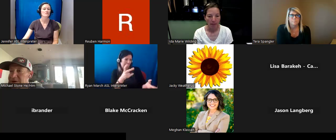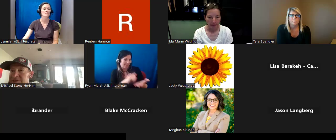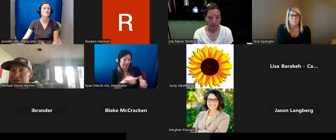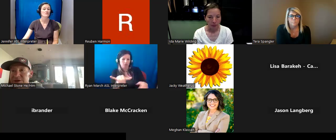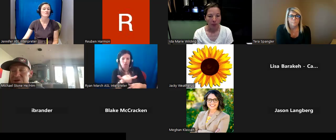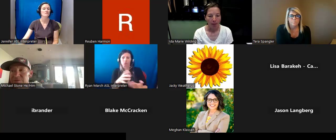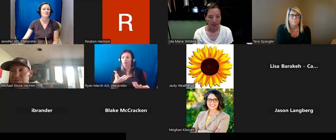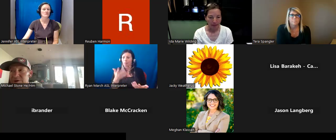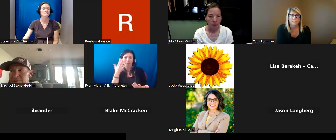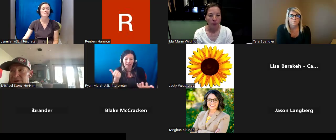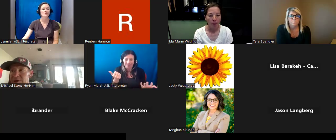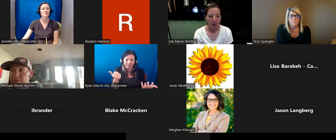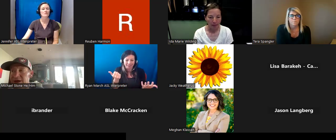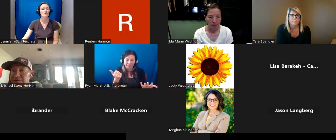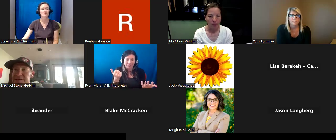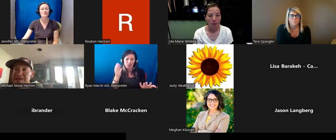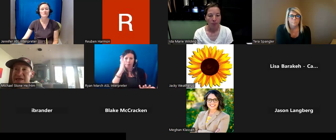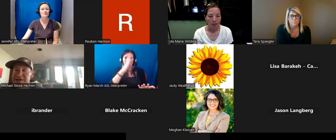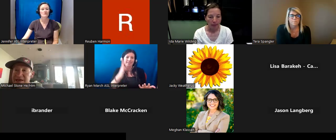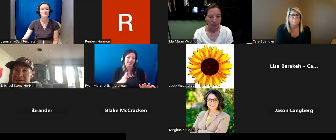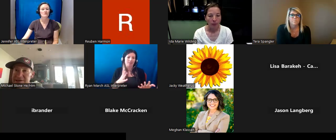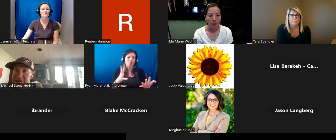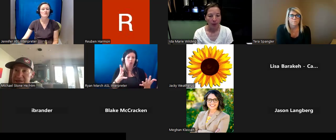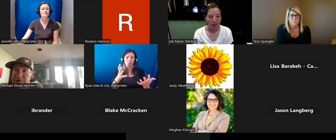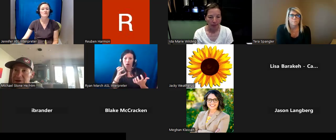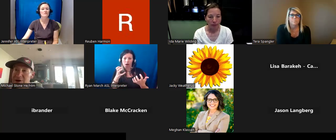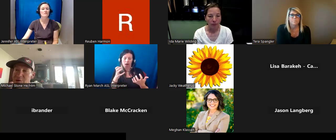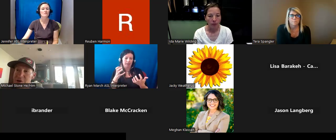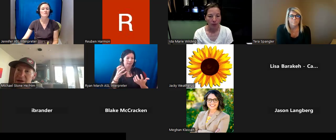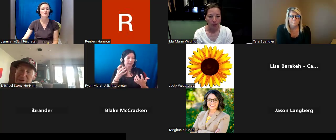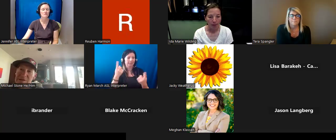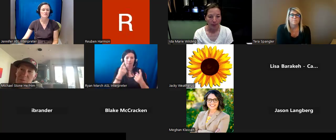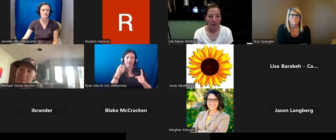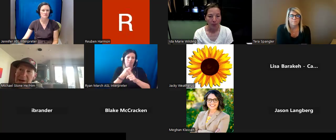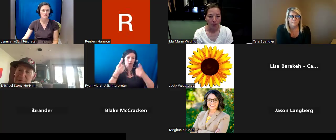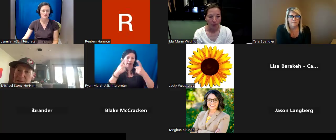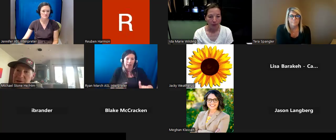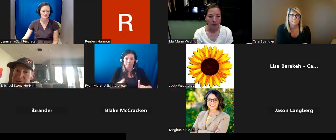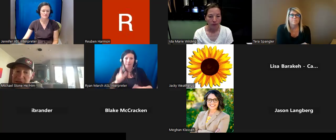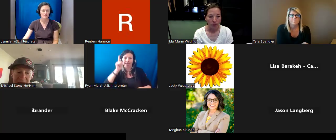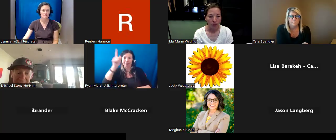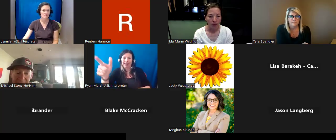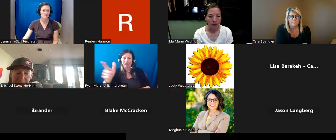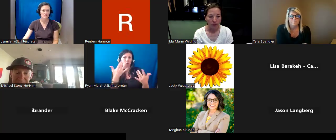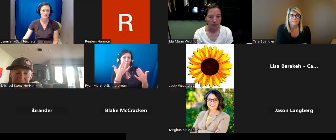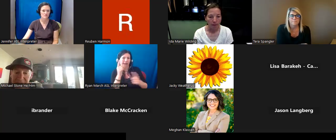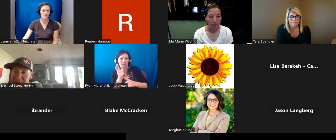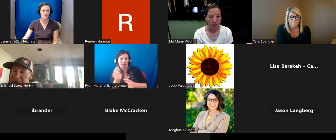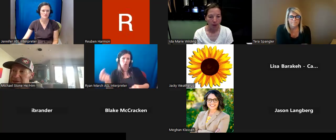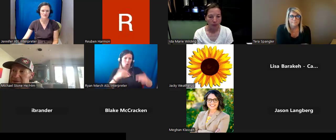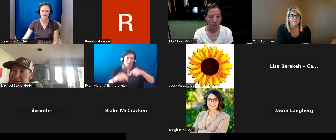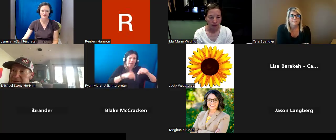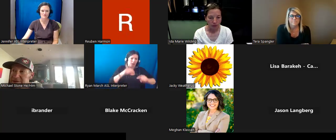want to be in a situation where we're having to second guess this later or having to work backwards.